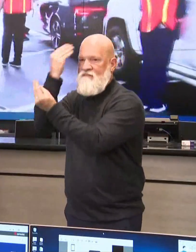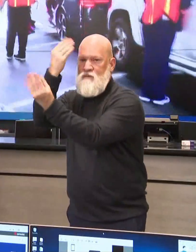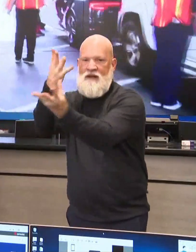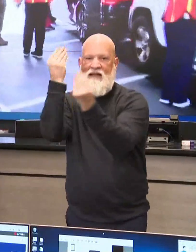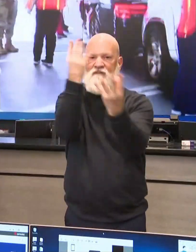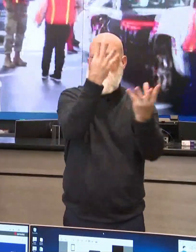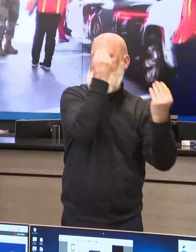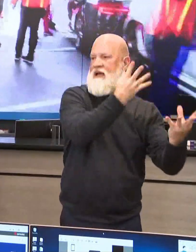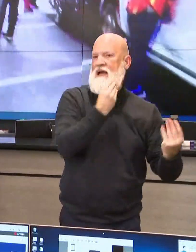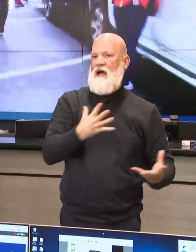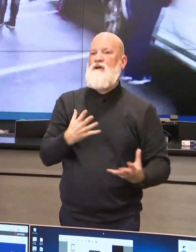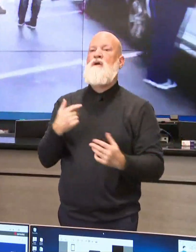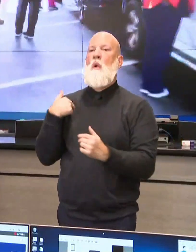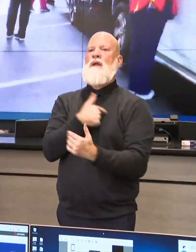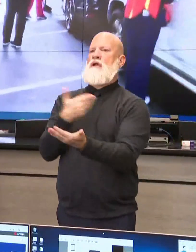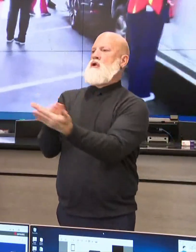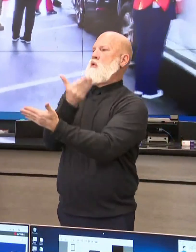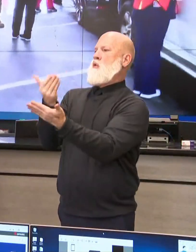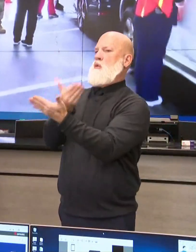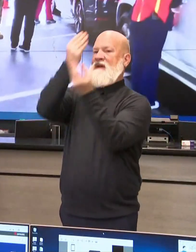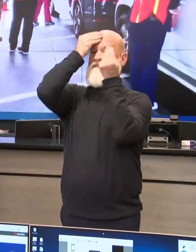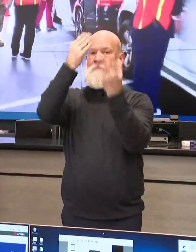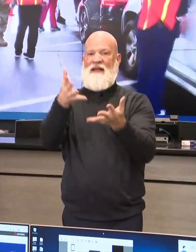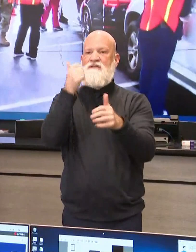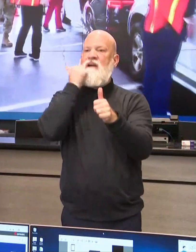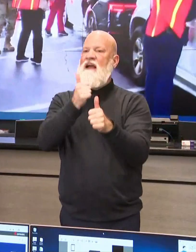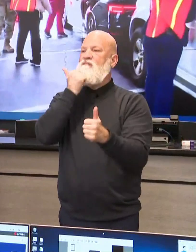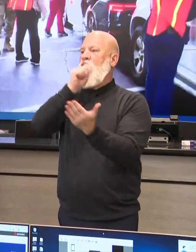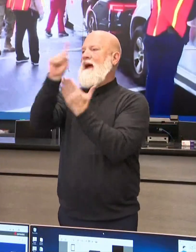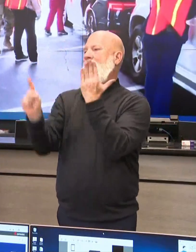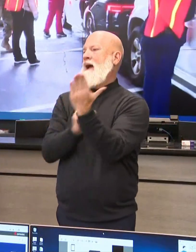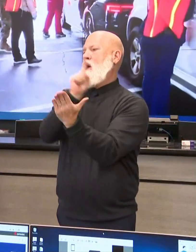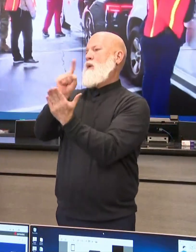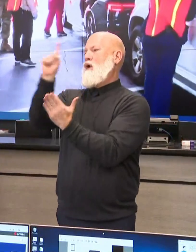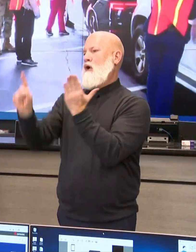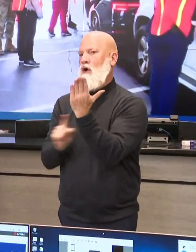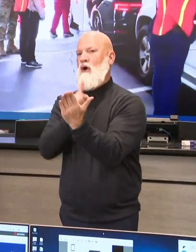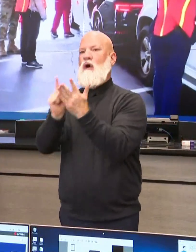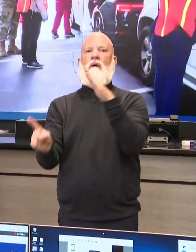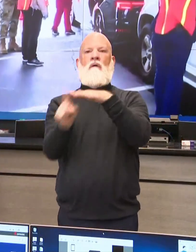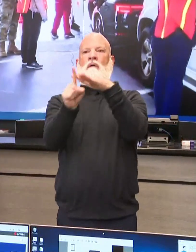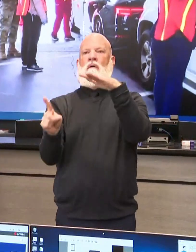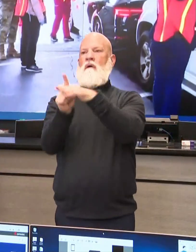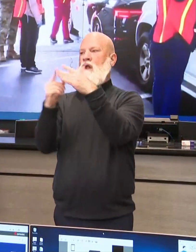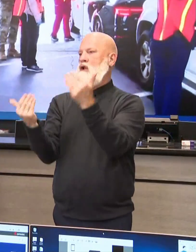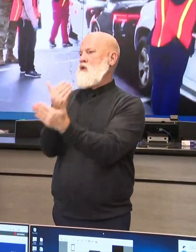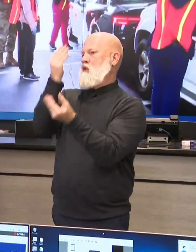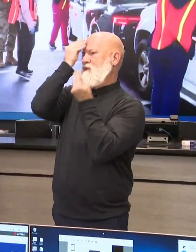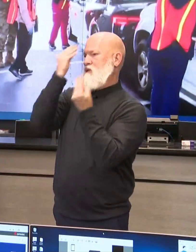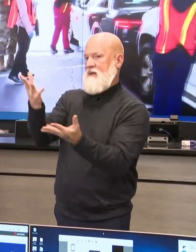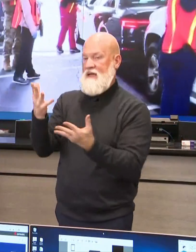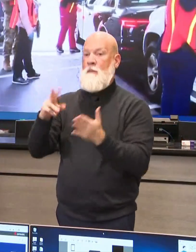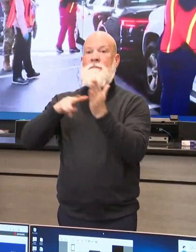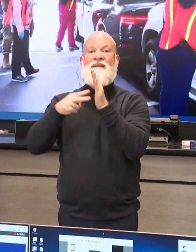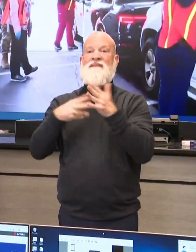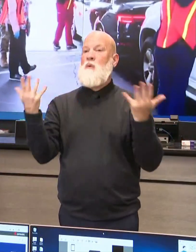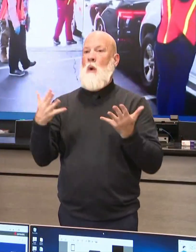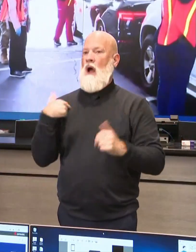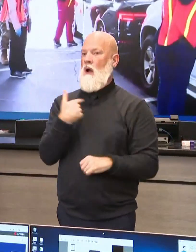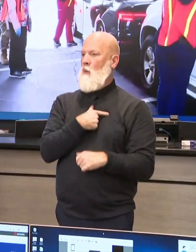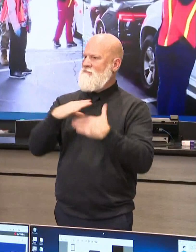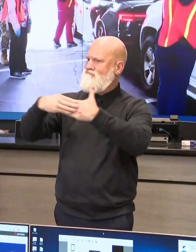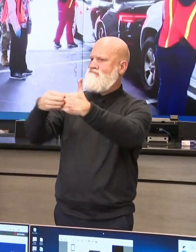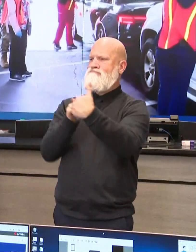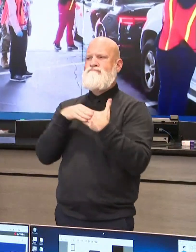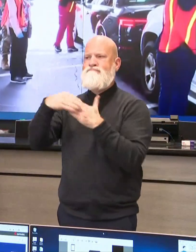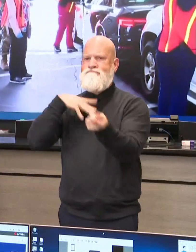We'll continue to talk to public health, but believe you me, we remain very flexible. If we're not seeing demand somewhere, we'll